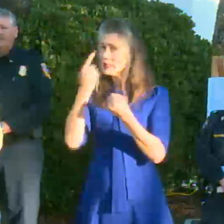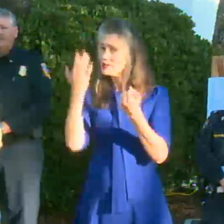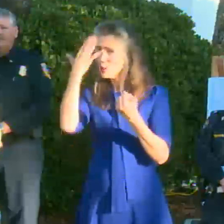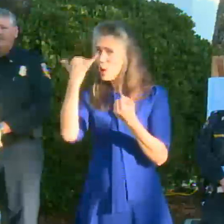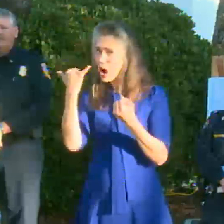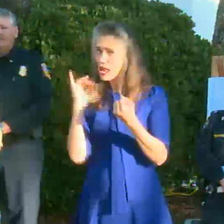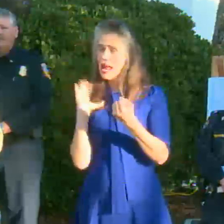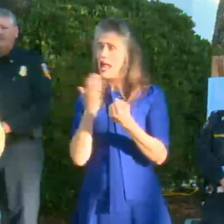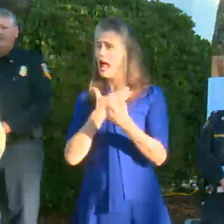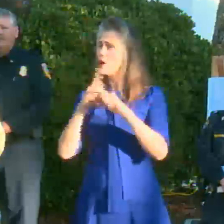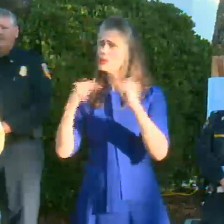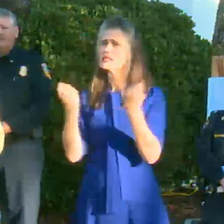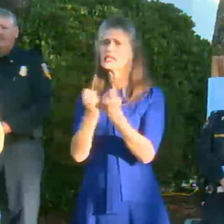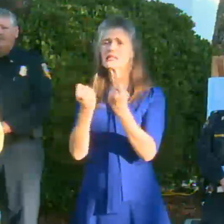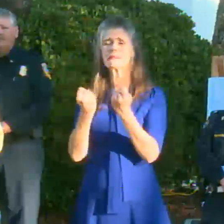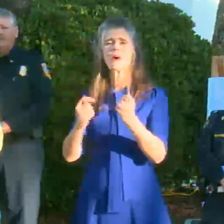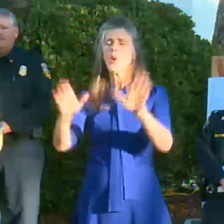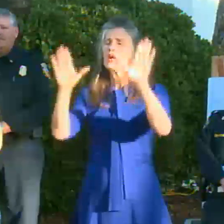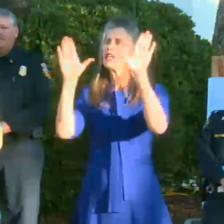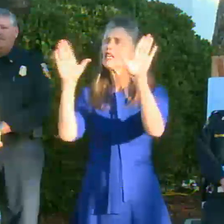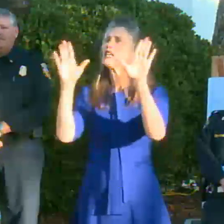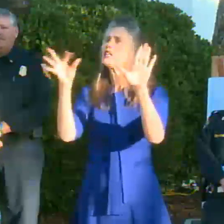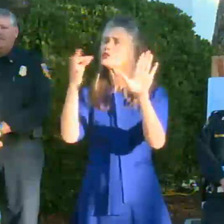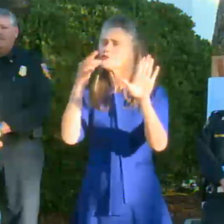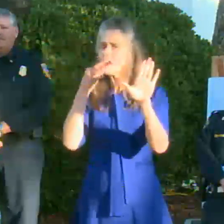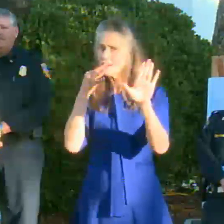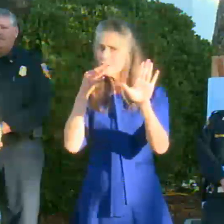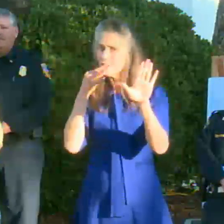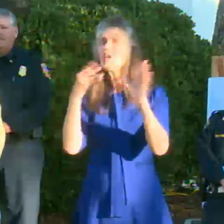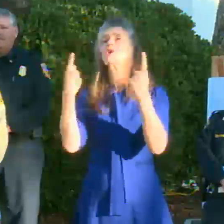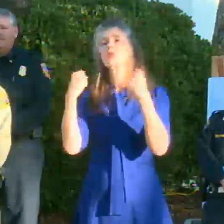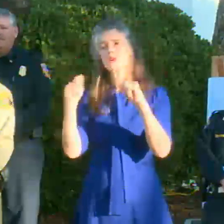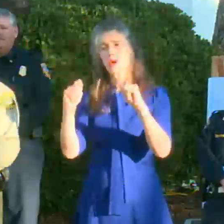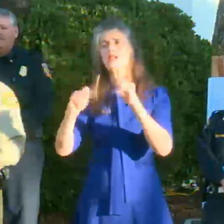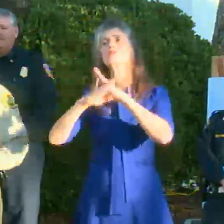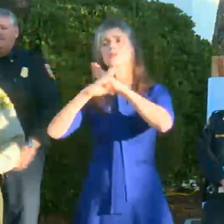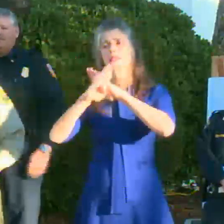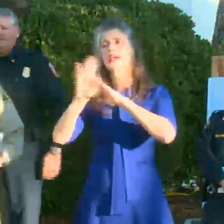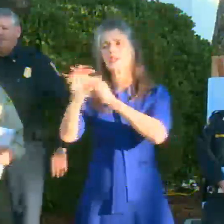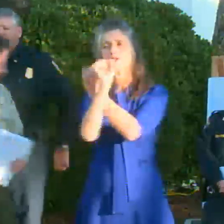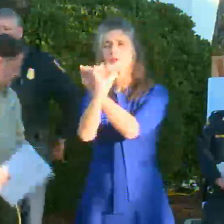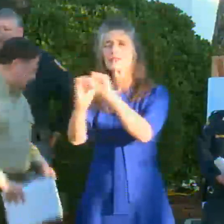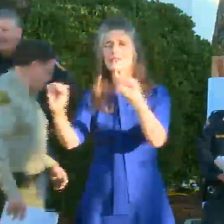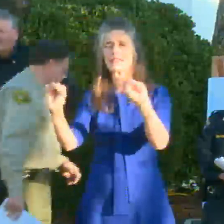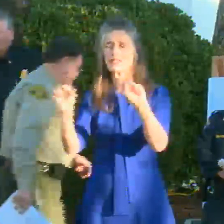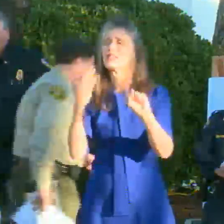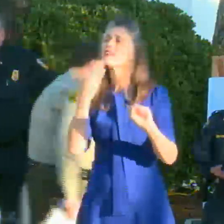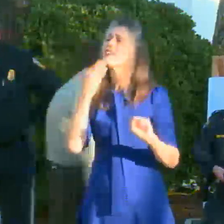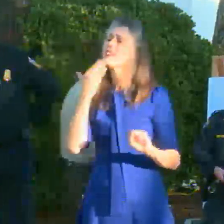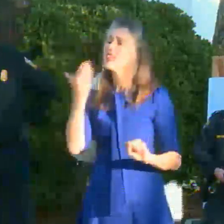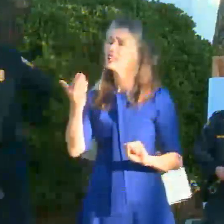team that has been put together by people from throughout the state. Thank you.